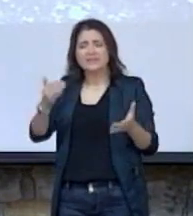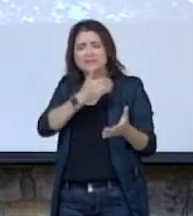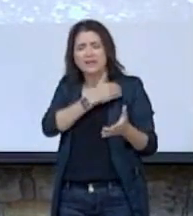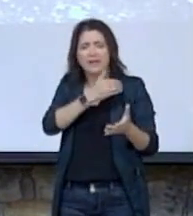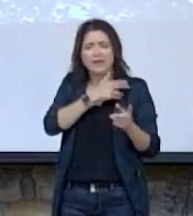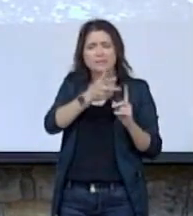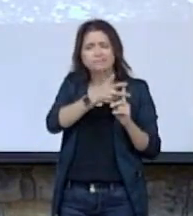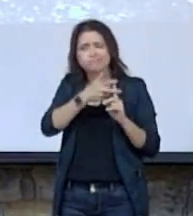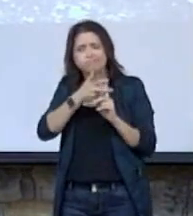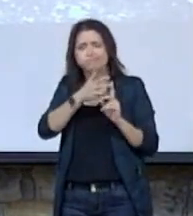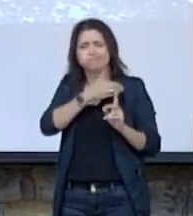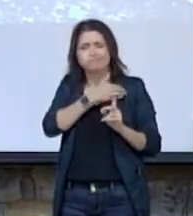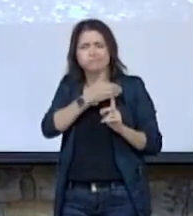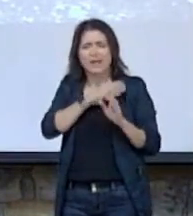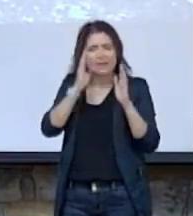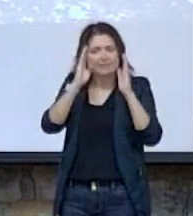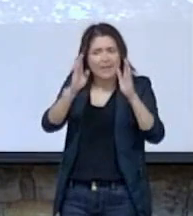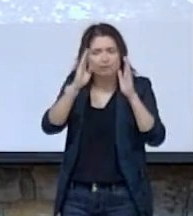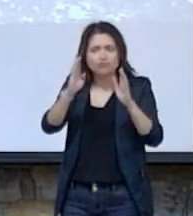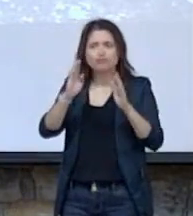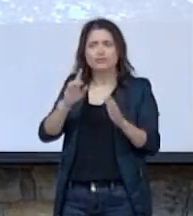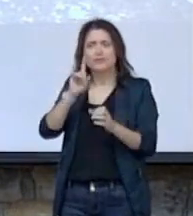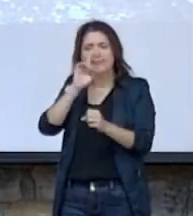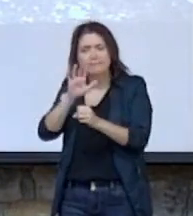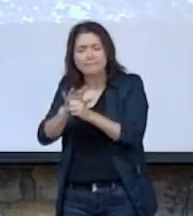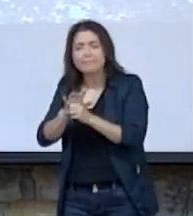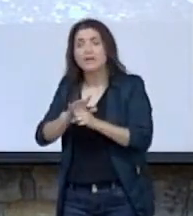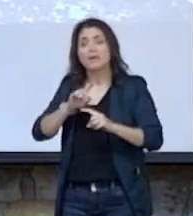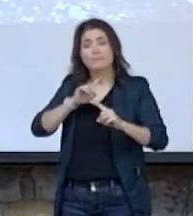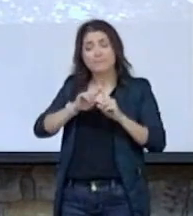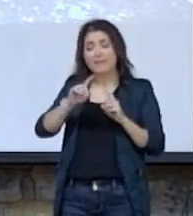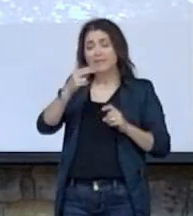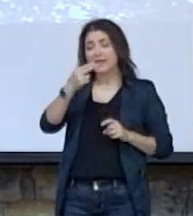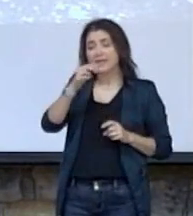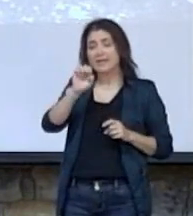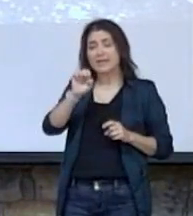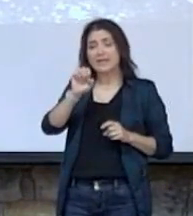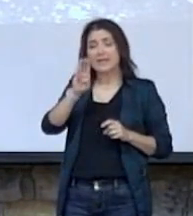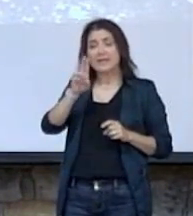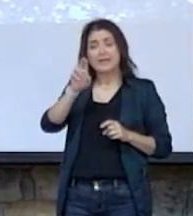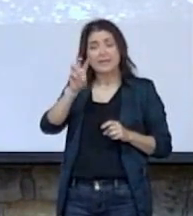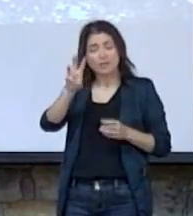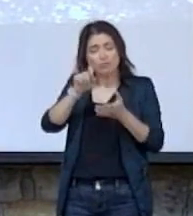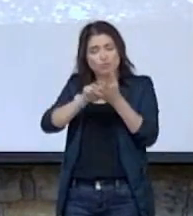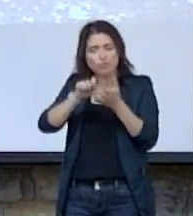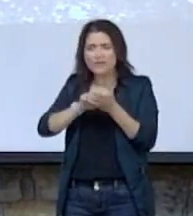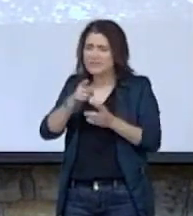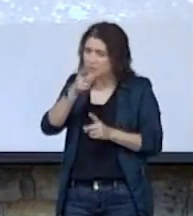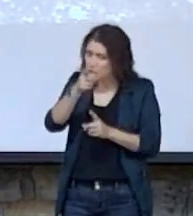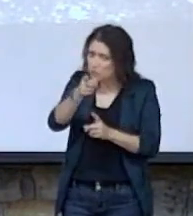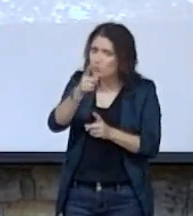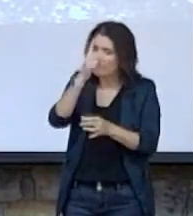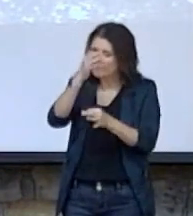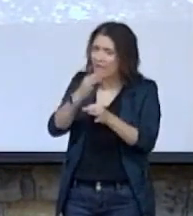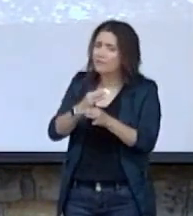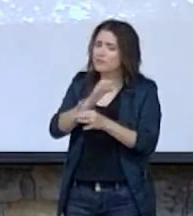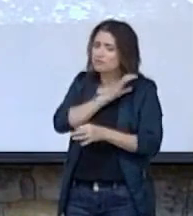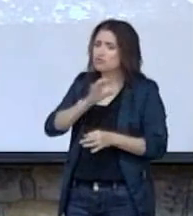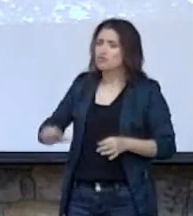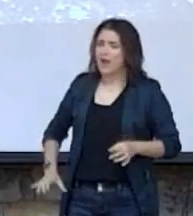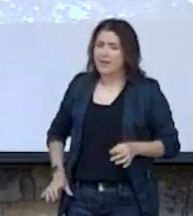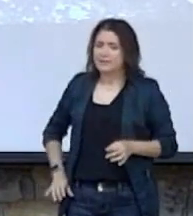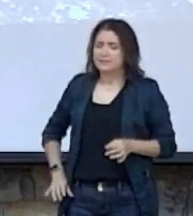attention and our allegiance, but the Hebrews writer says, you be faithful to Christ. And I want you to focus in on this idea, this phrase of